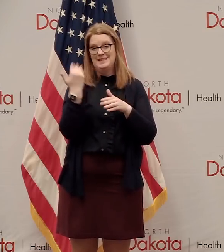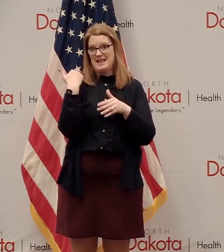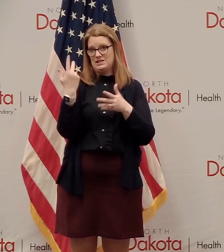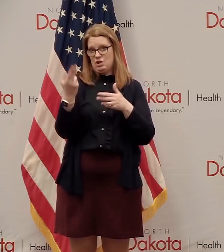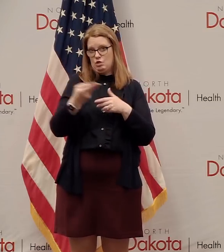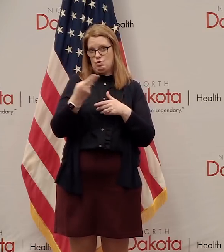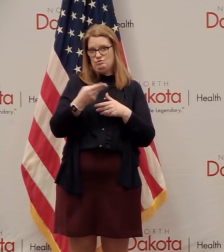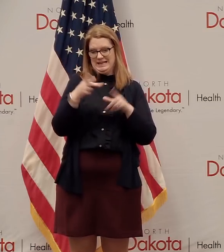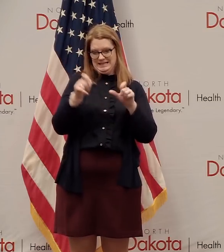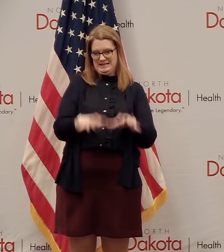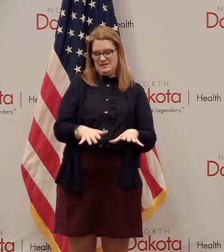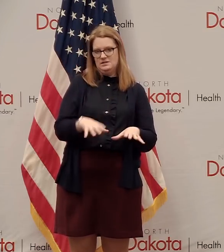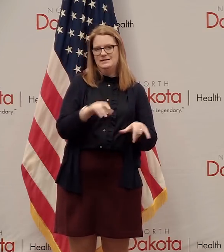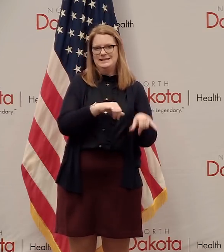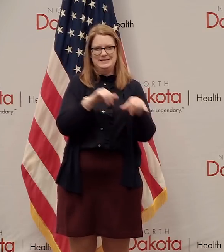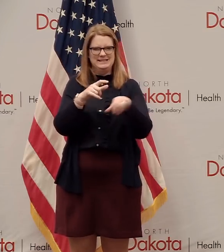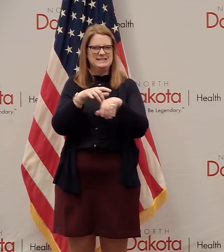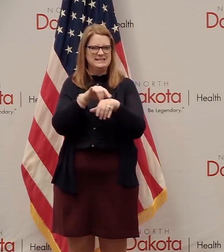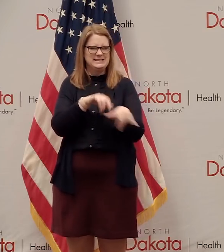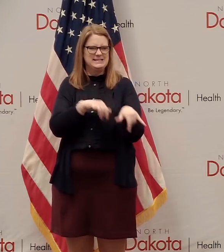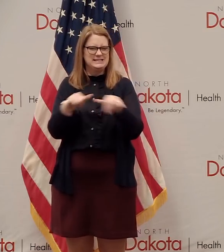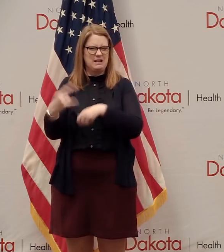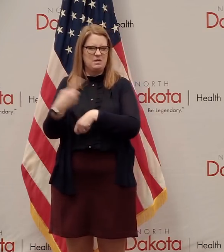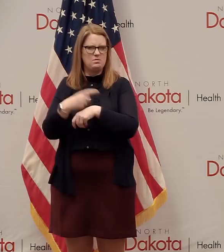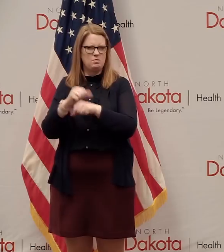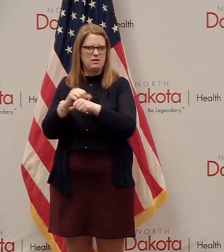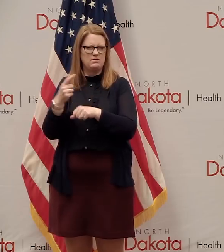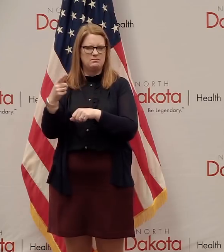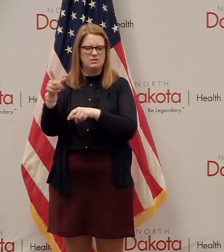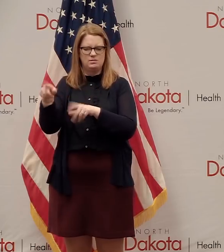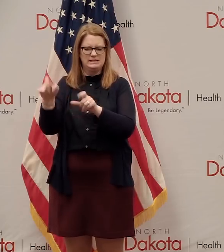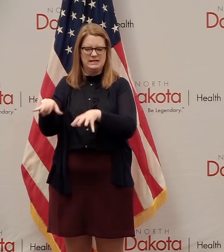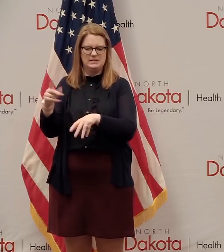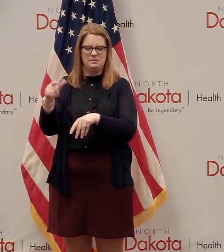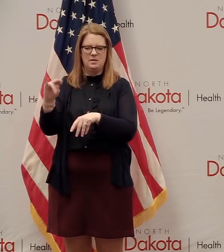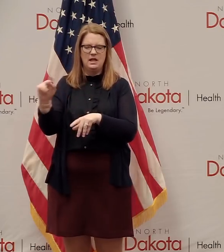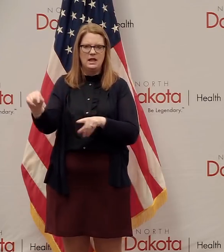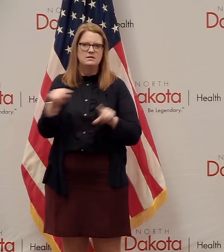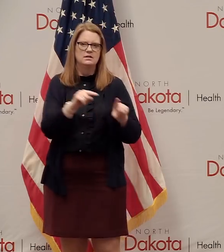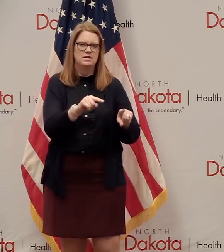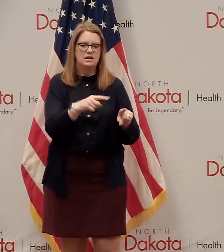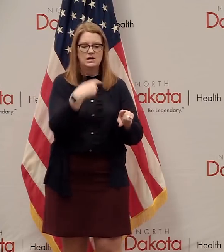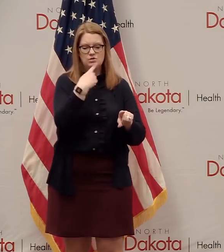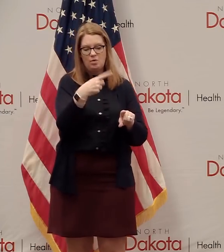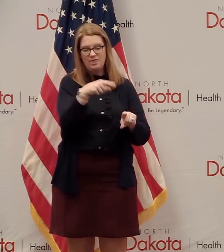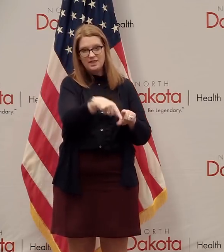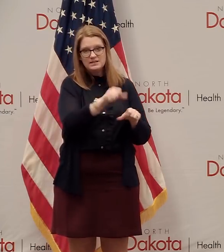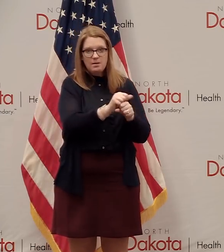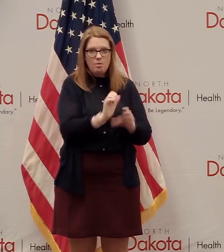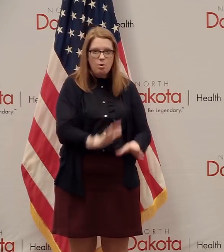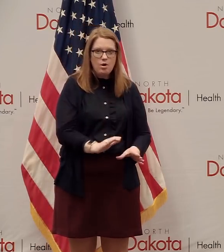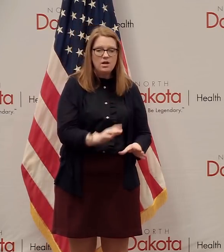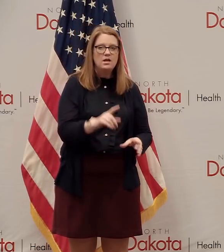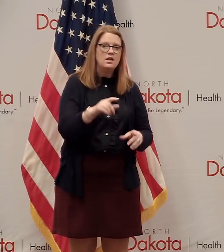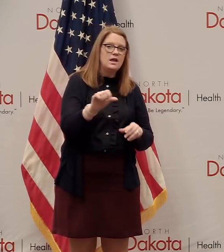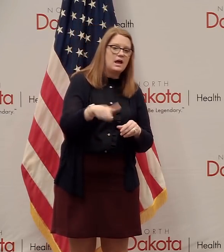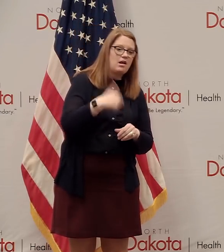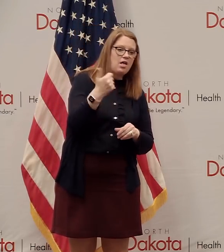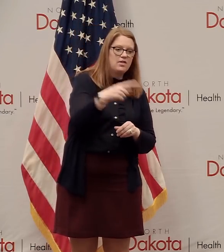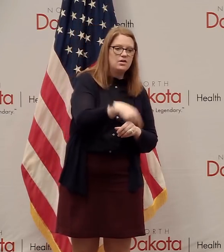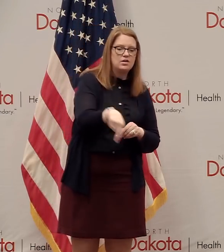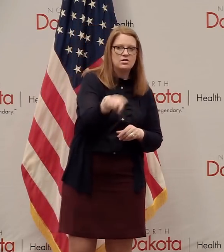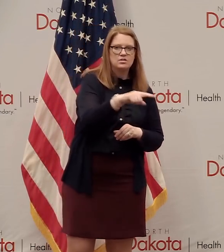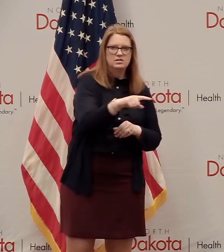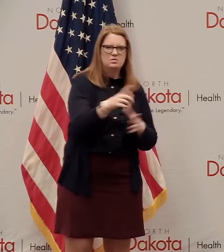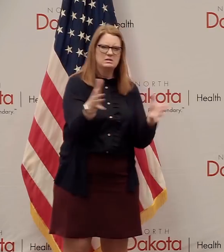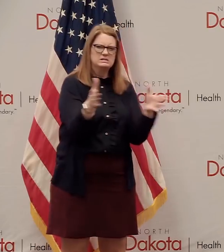same day we were testing at the plant. He was working on a night shift. The mills directed this employee and others who were working on that same crew, so it was a